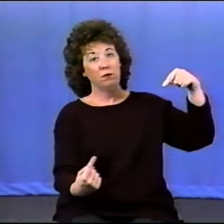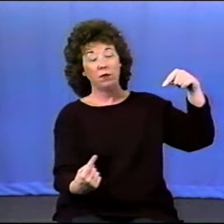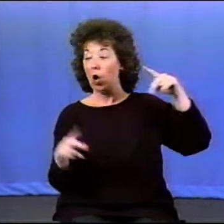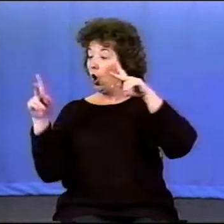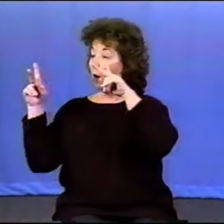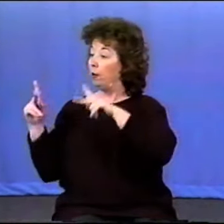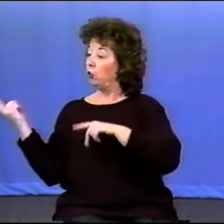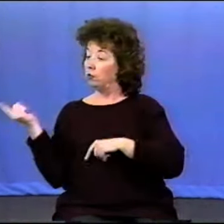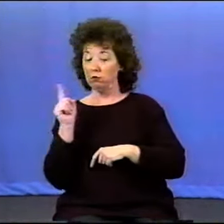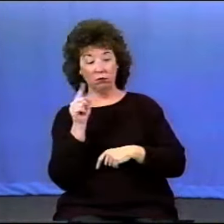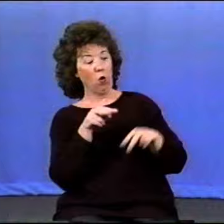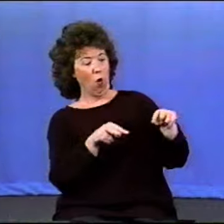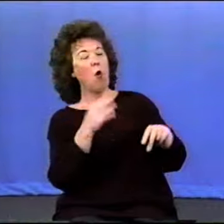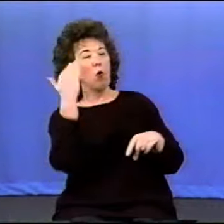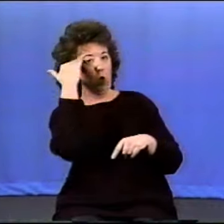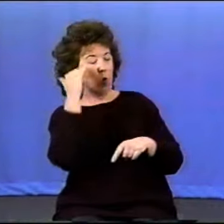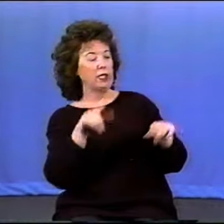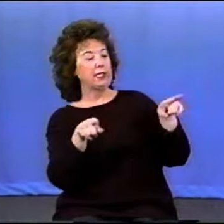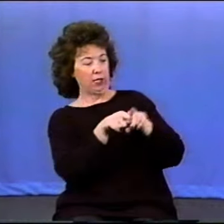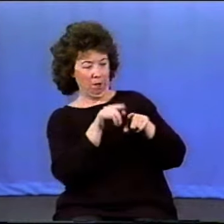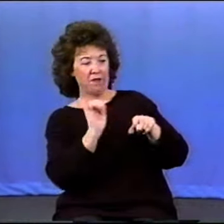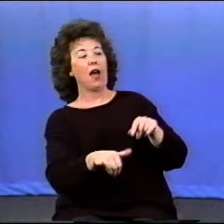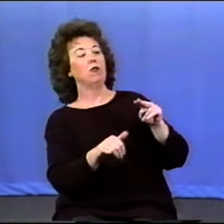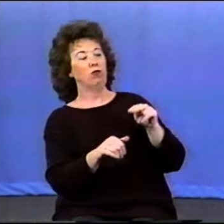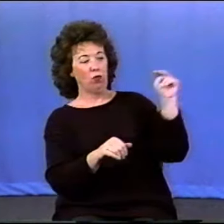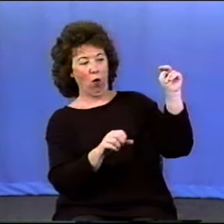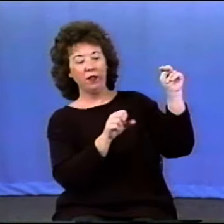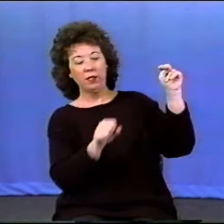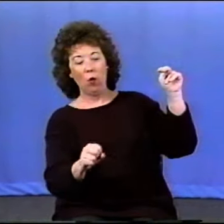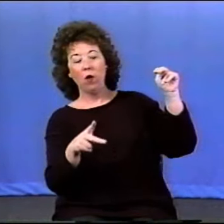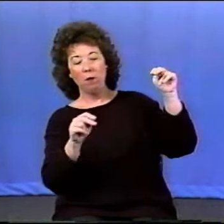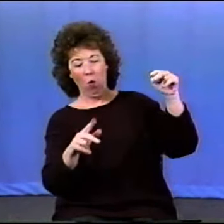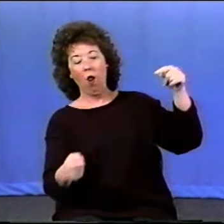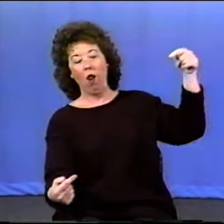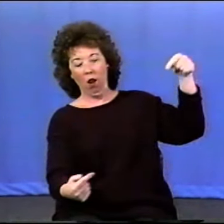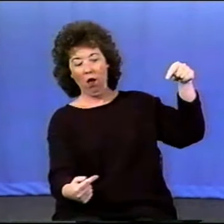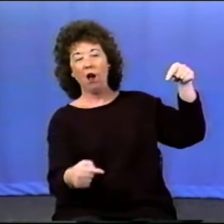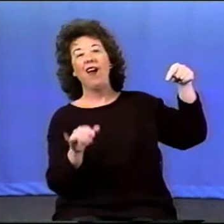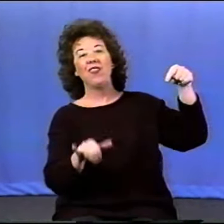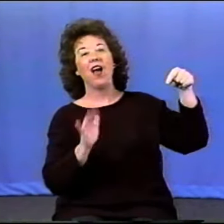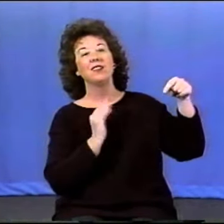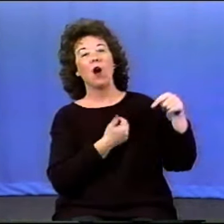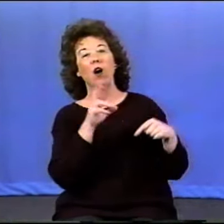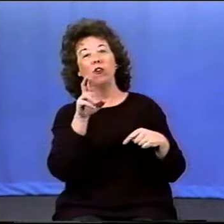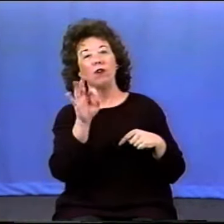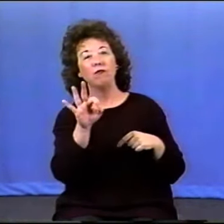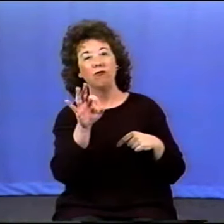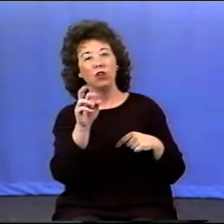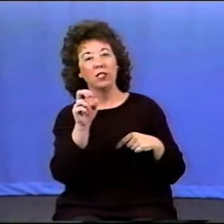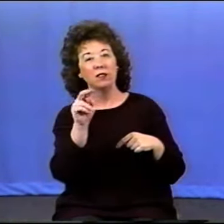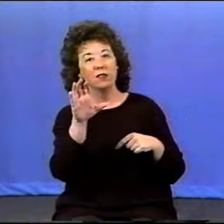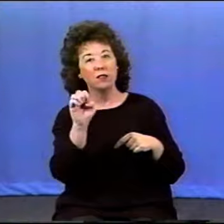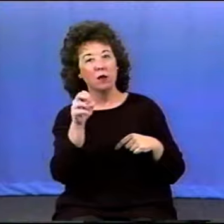as the same location. So we have two reference points then, the North and South Pole,